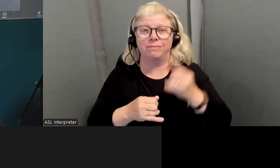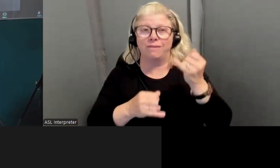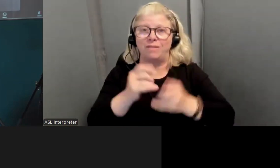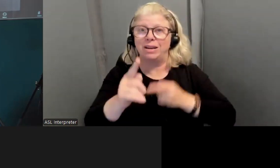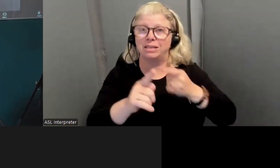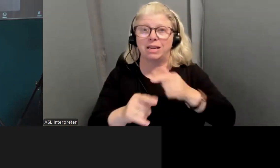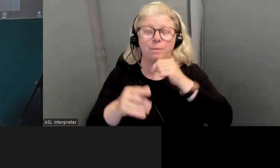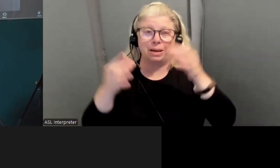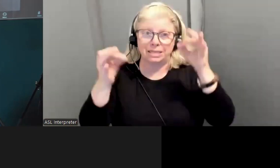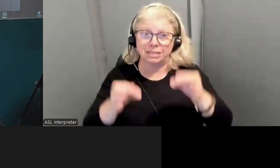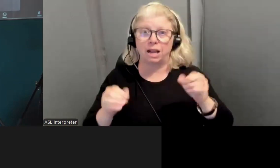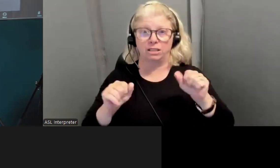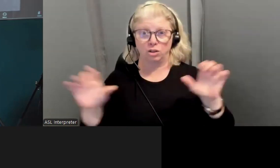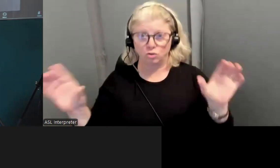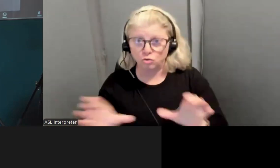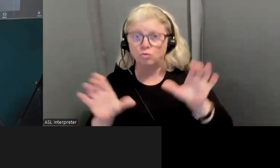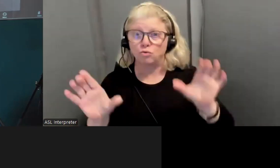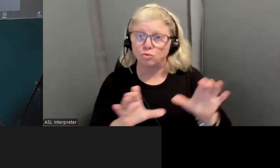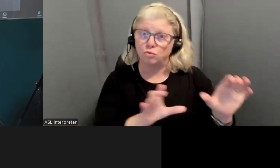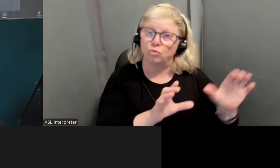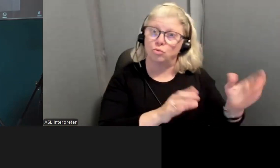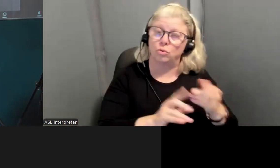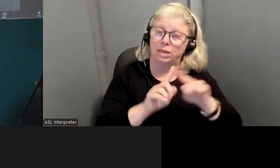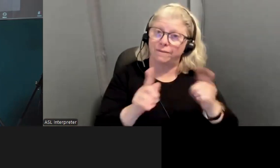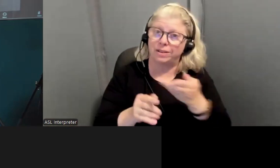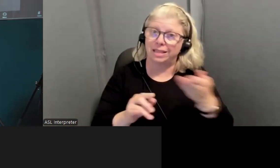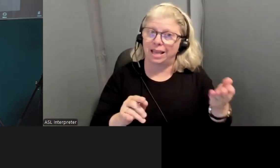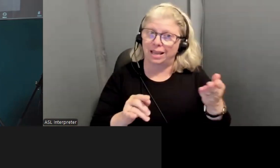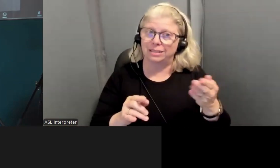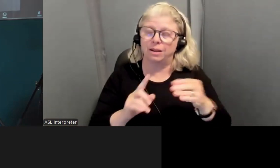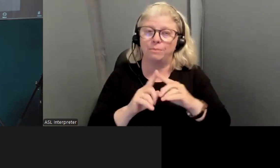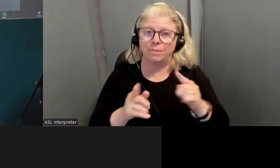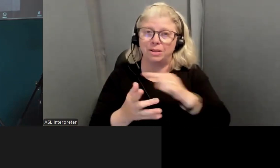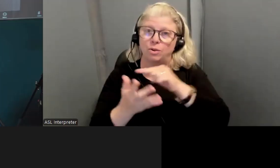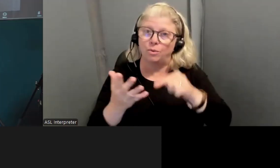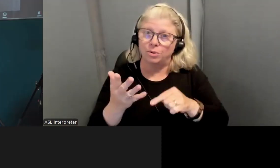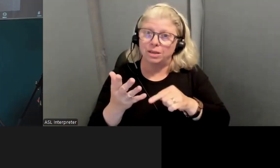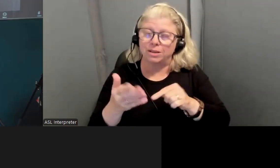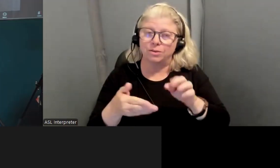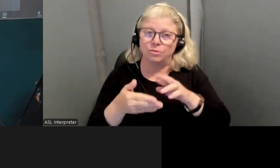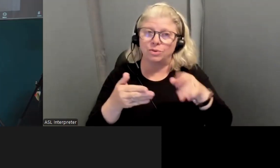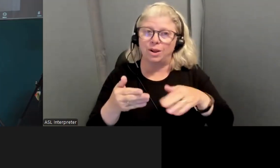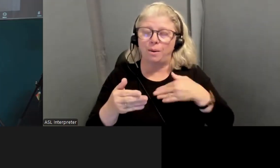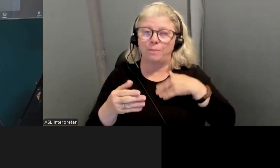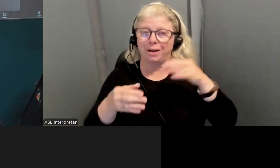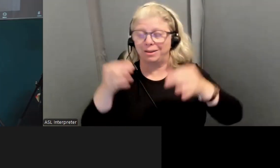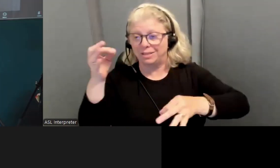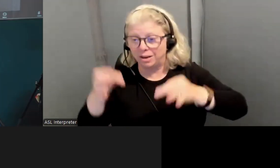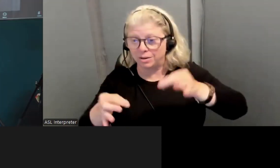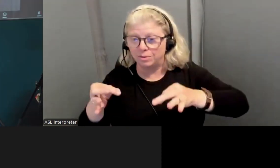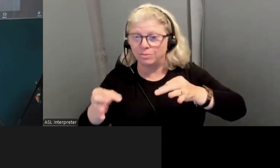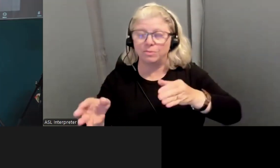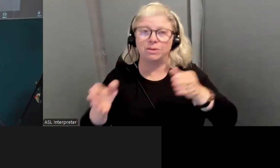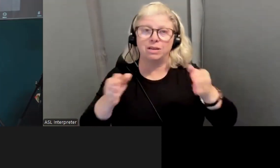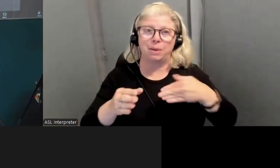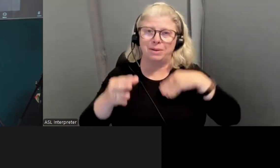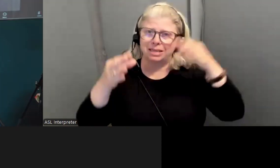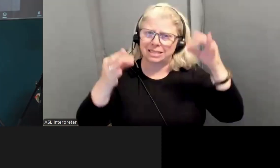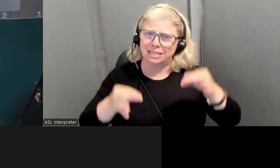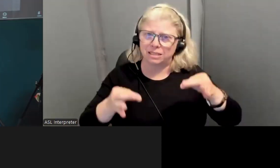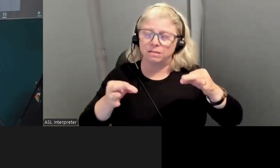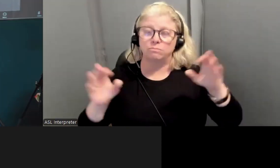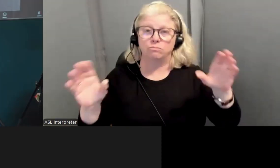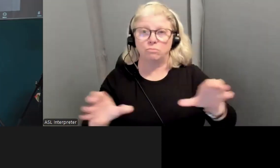up to me. I can do certain things, but if you think about it, those things are the results of my judgments and my decisions to